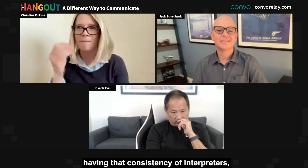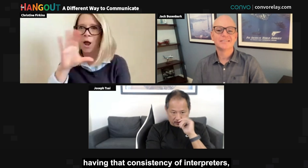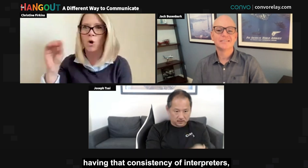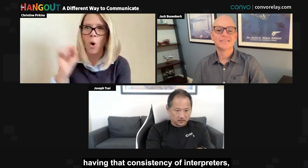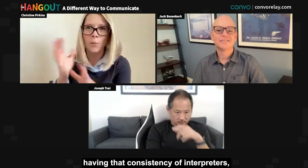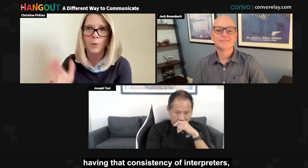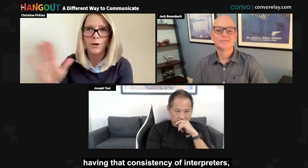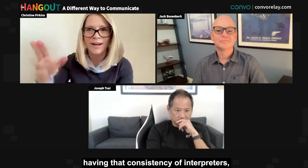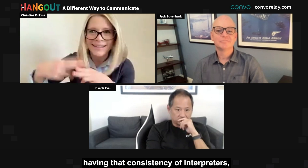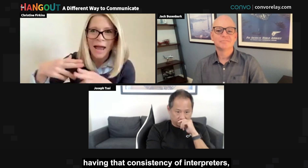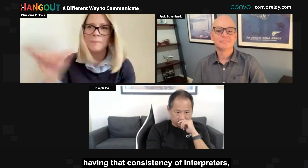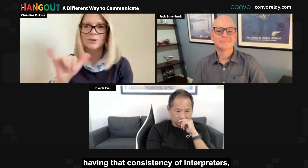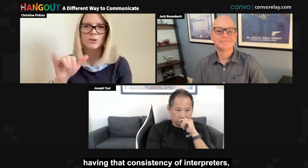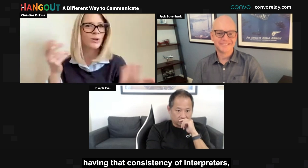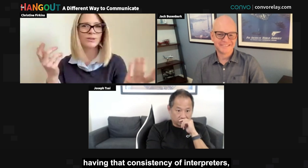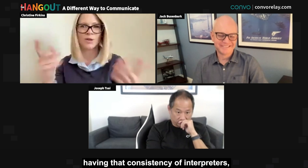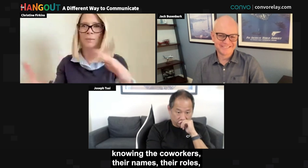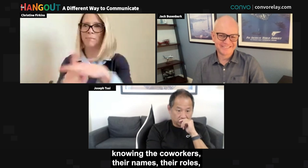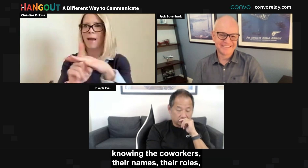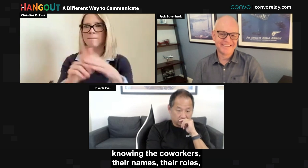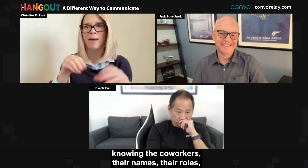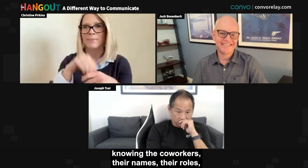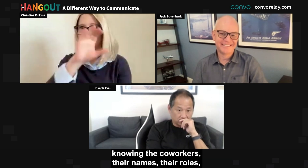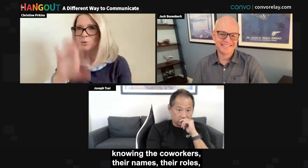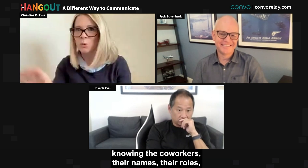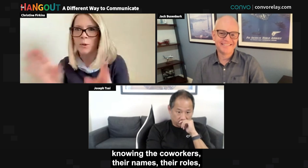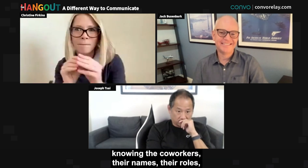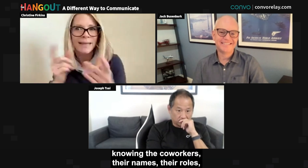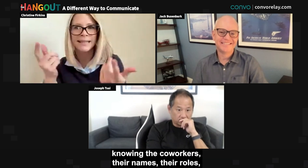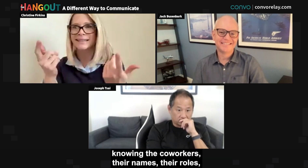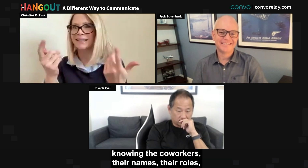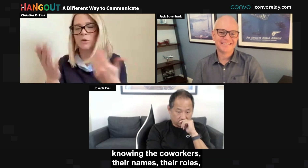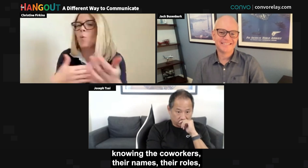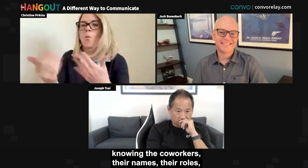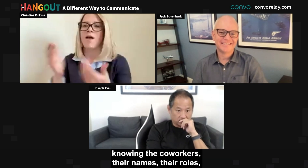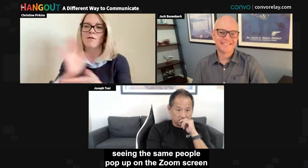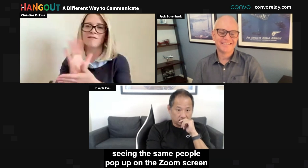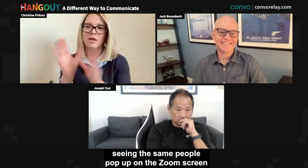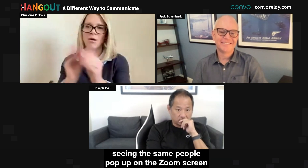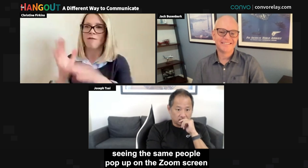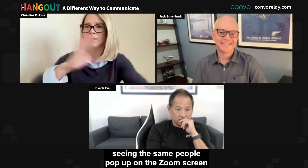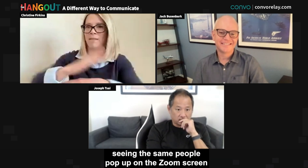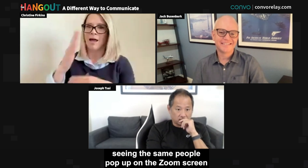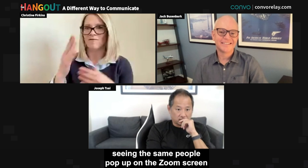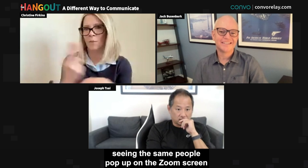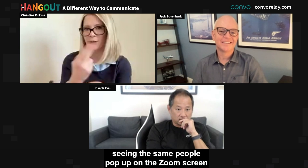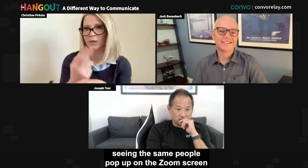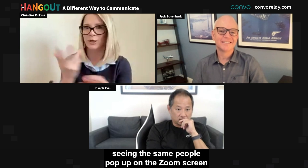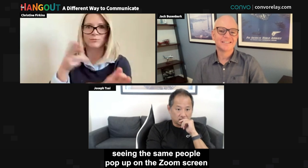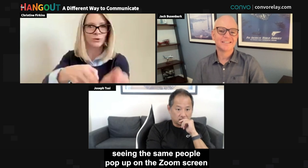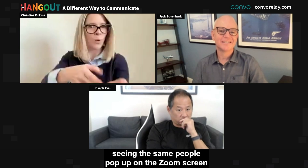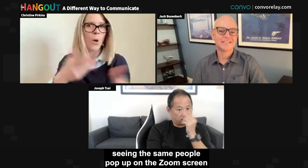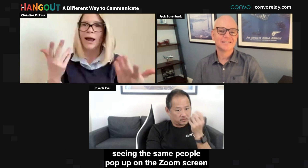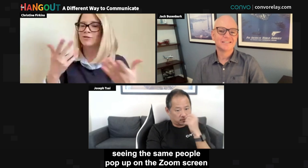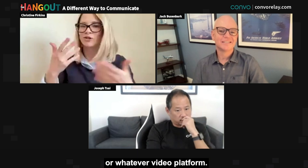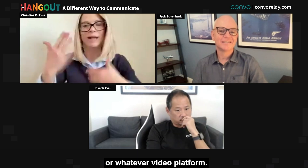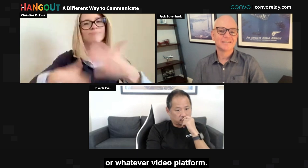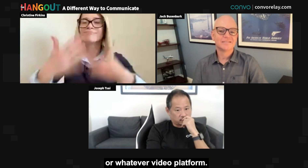that consistency of interpreters, knowing the coworkers, their names, their roles, seeing the same people pop up on the Zoom screen or whatever